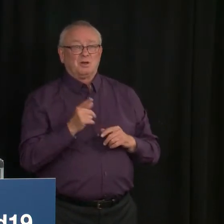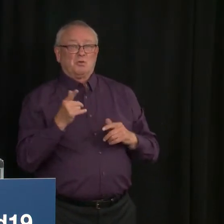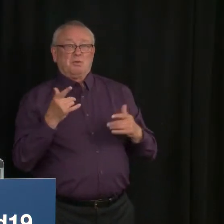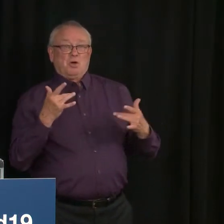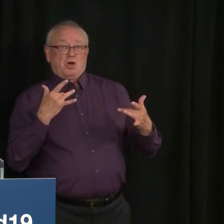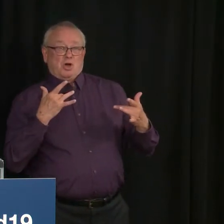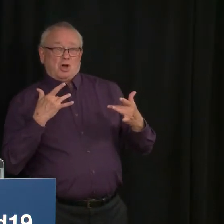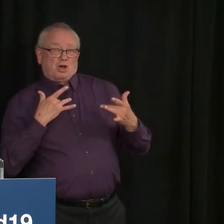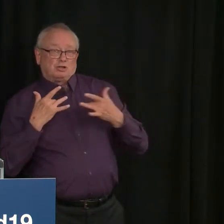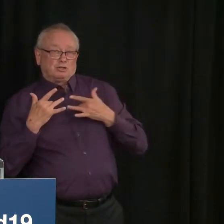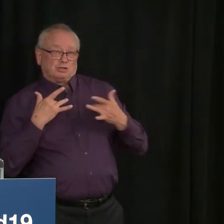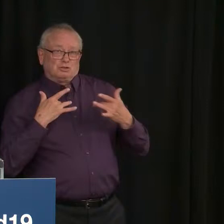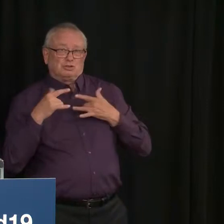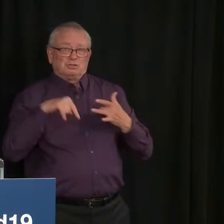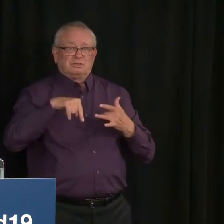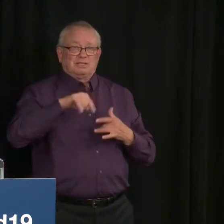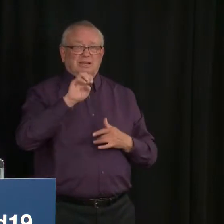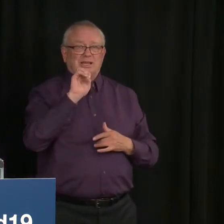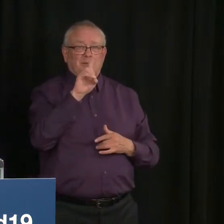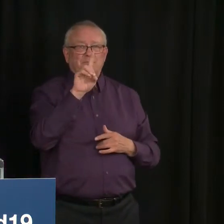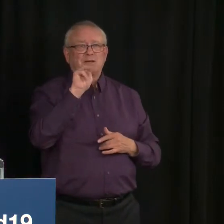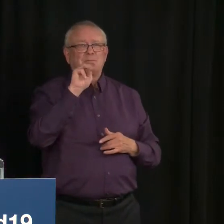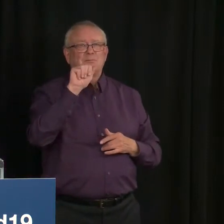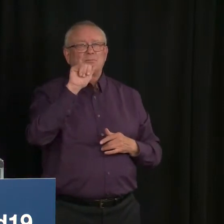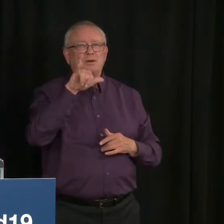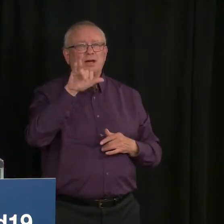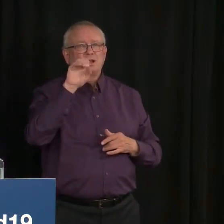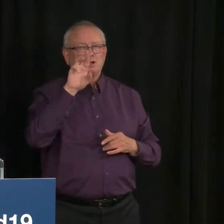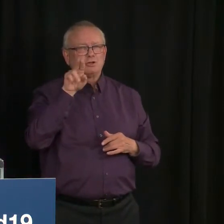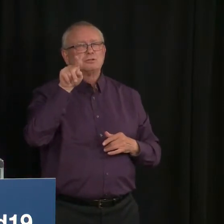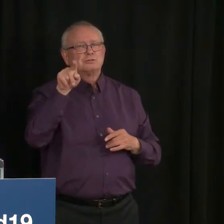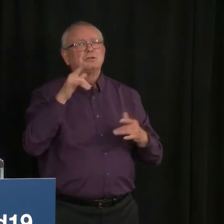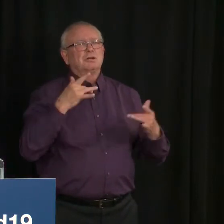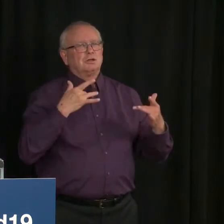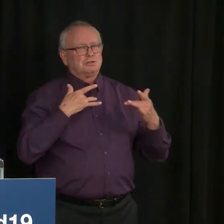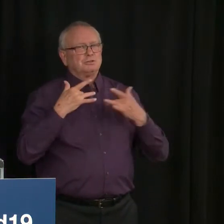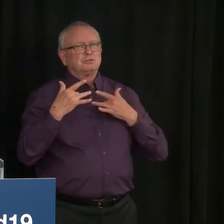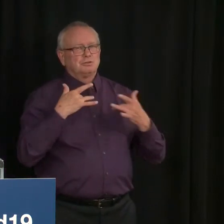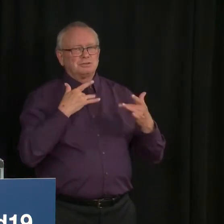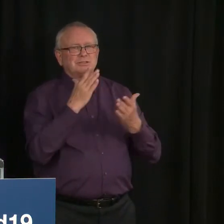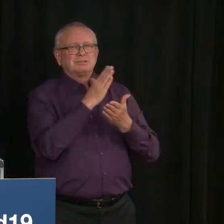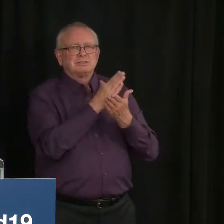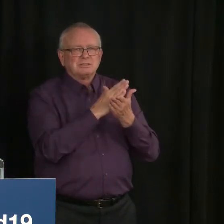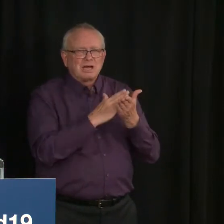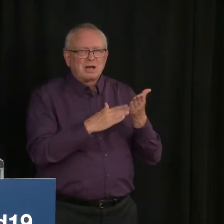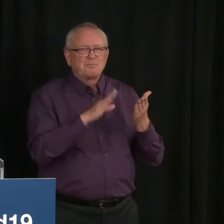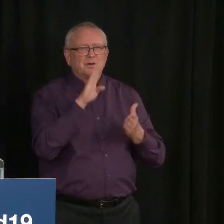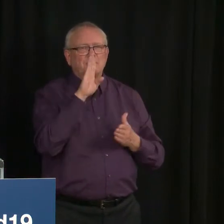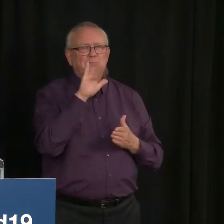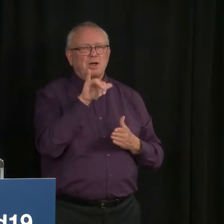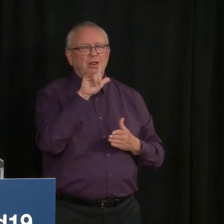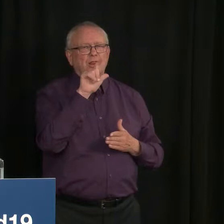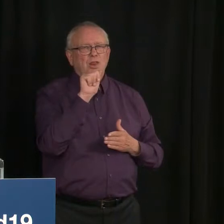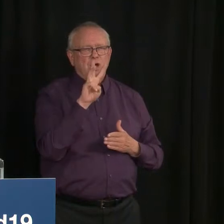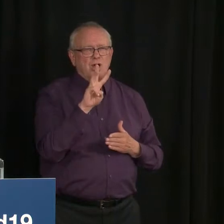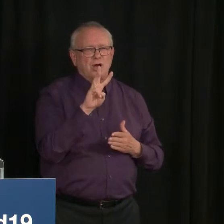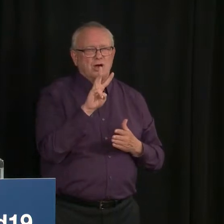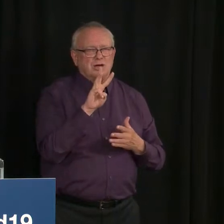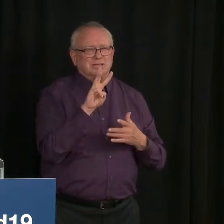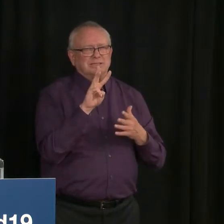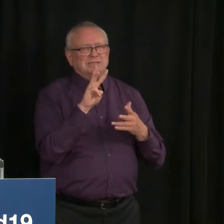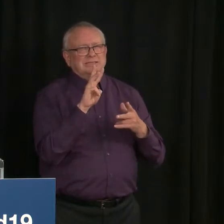Iveson has expressed concerns about coinciding some bylaws with the reopening plan. So what do you have to